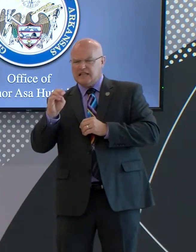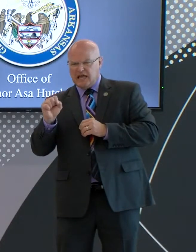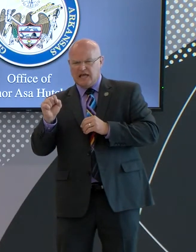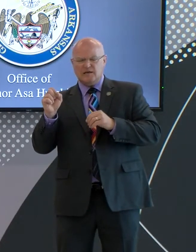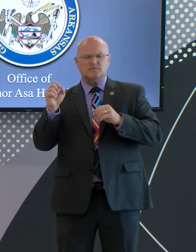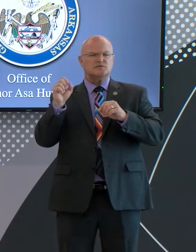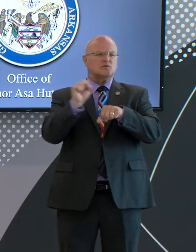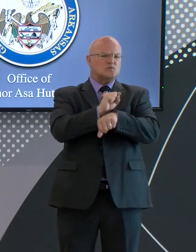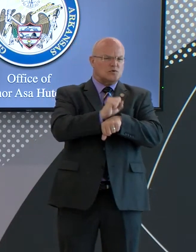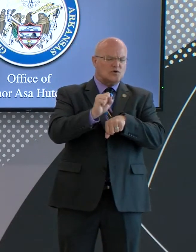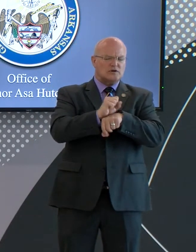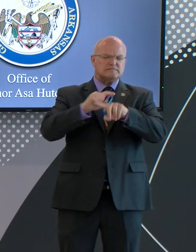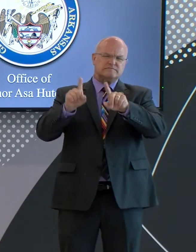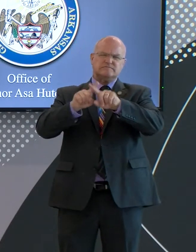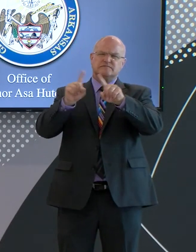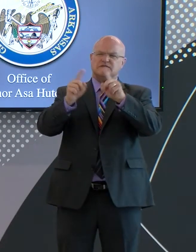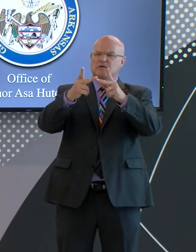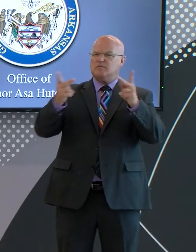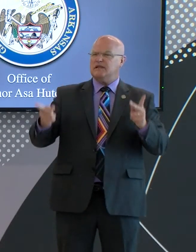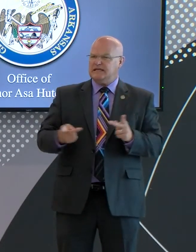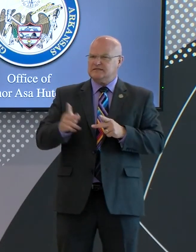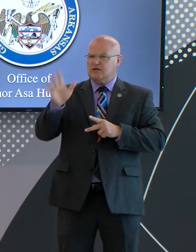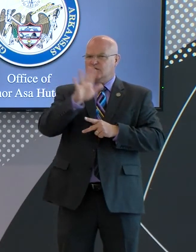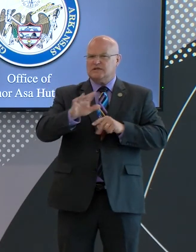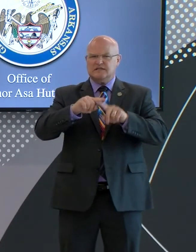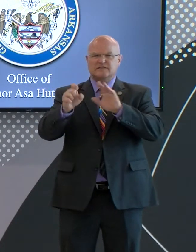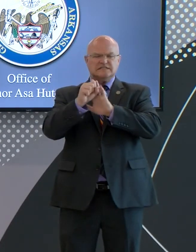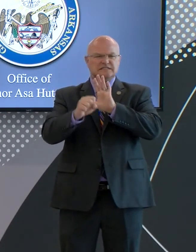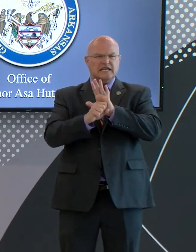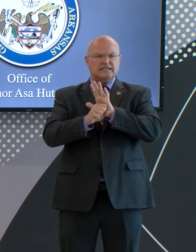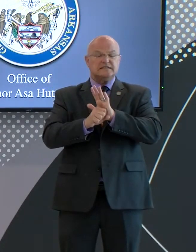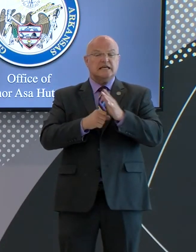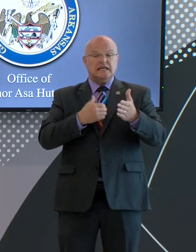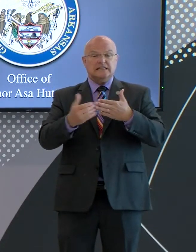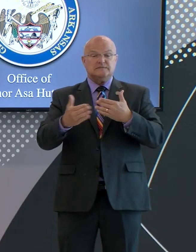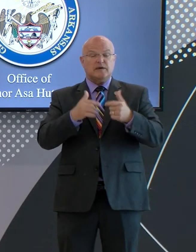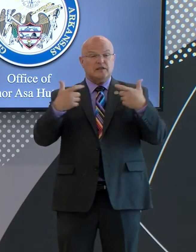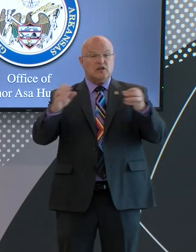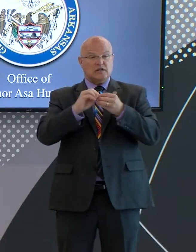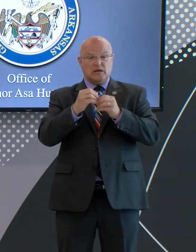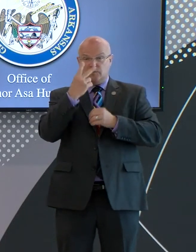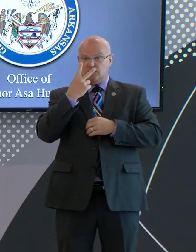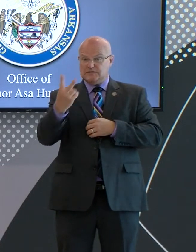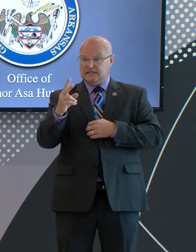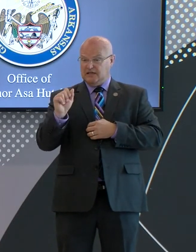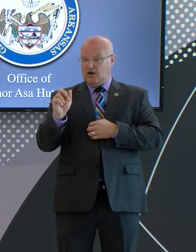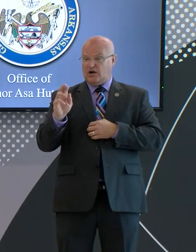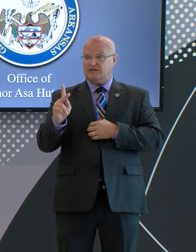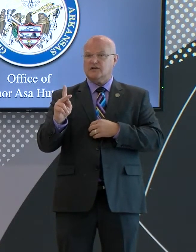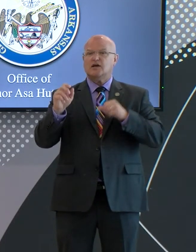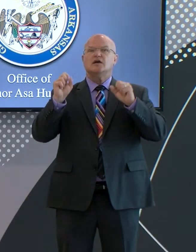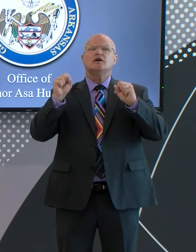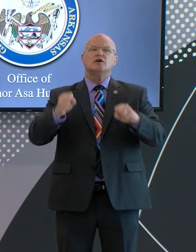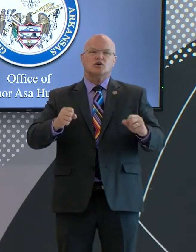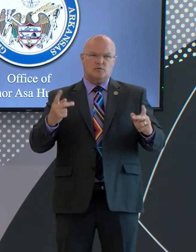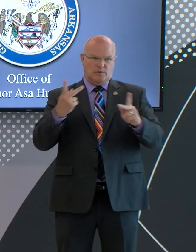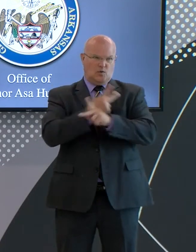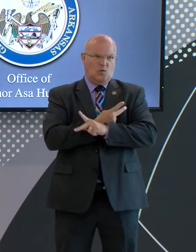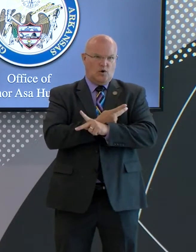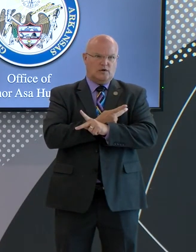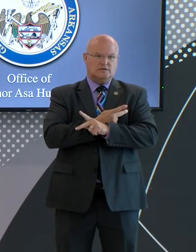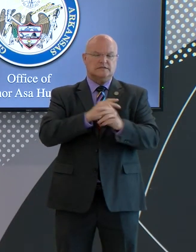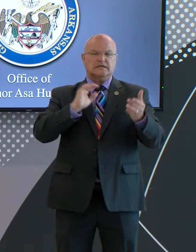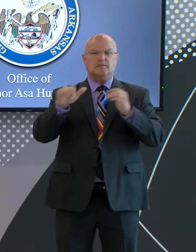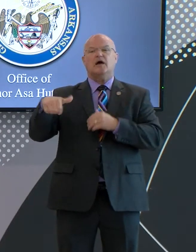they're having and the payments that are going out. And despite the large numbers that we see in Arkansas, it could be a lot worse compared to where